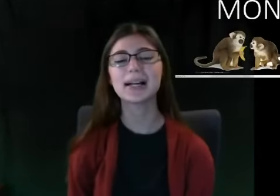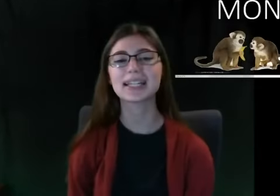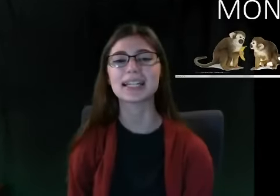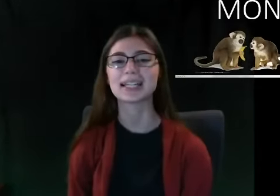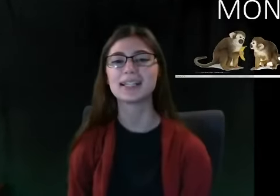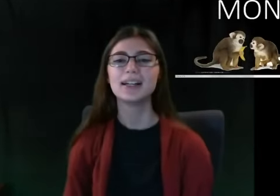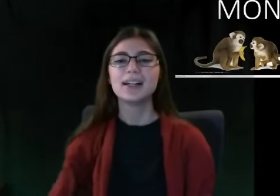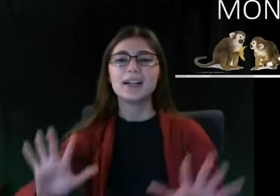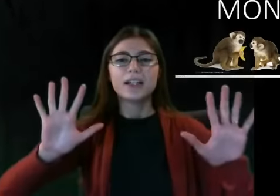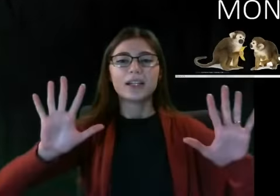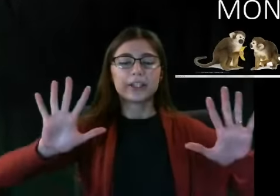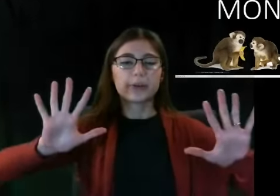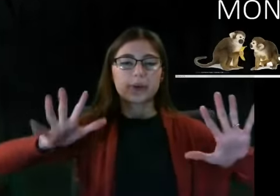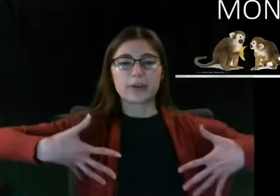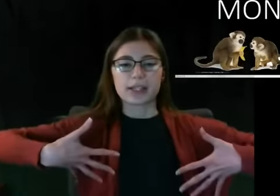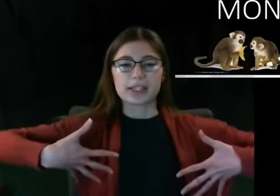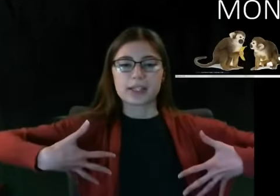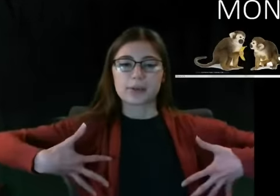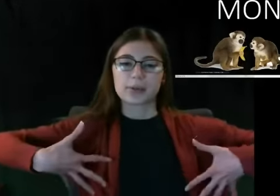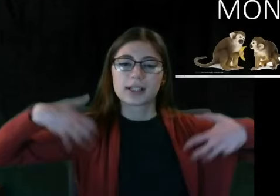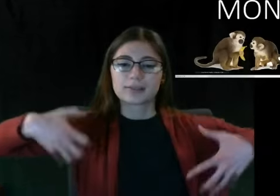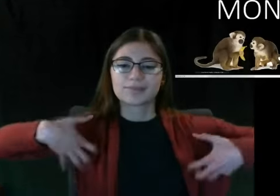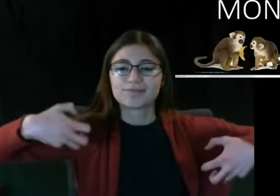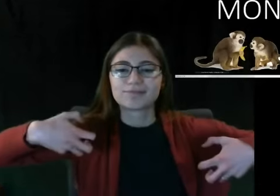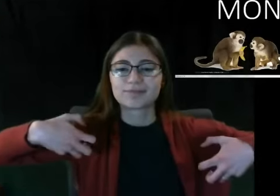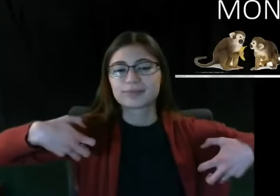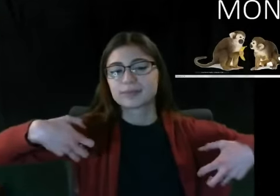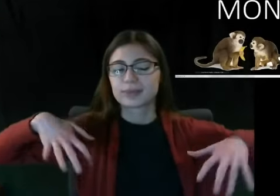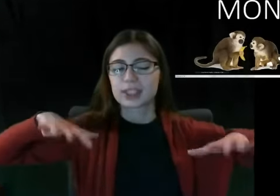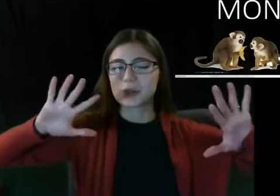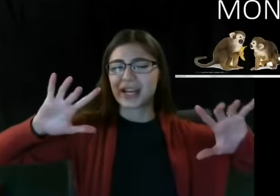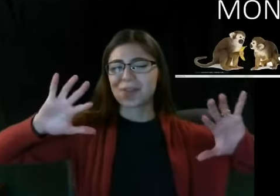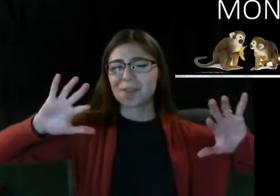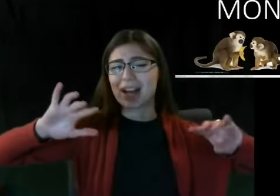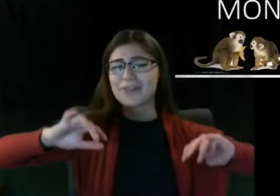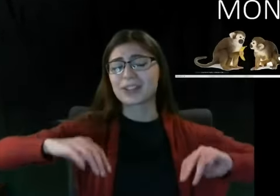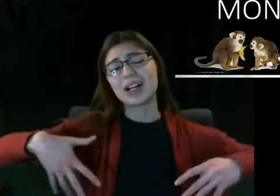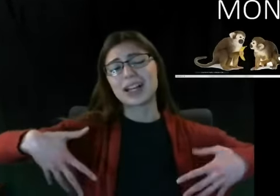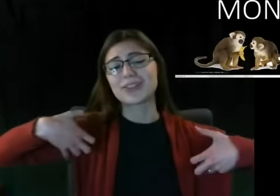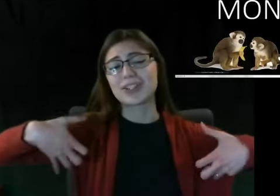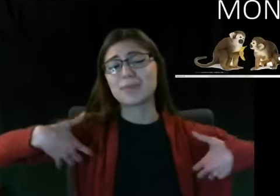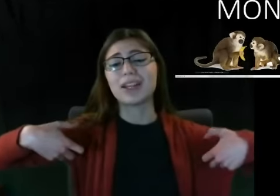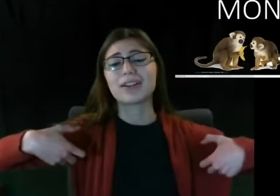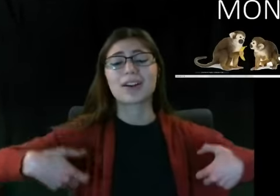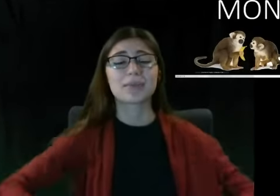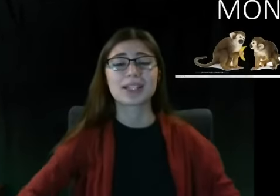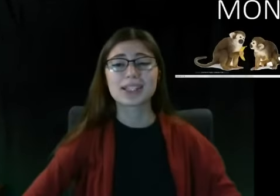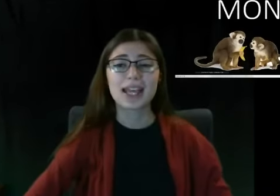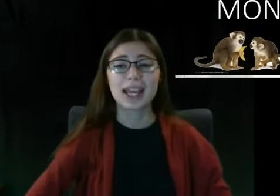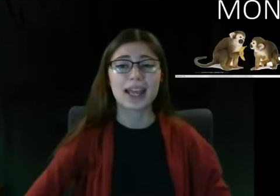Monkey. You are going to do kind of a 5 claw hand shape in your armpits like a